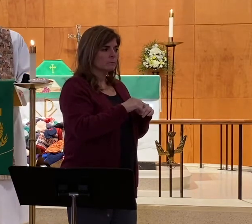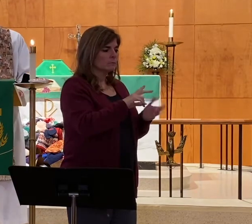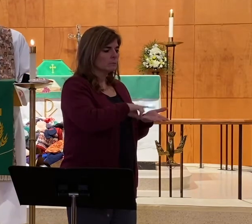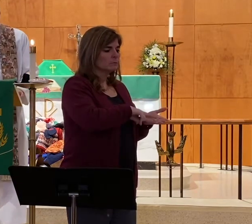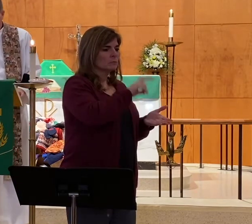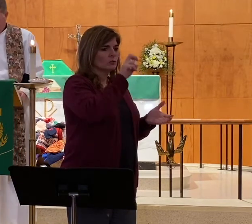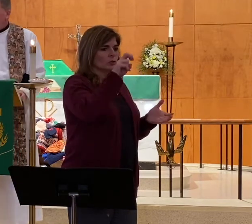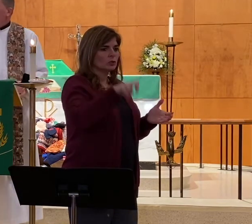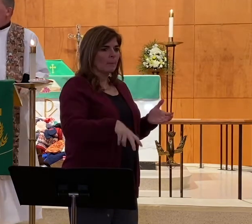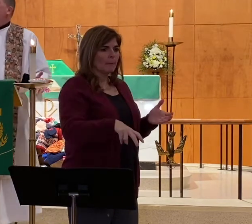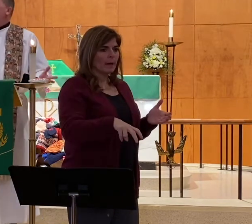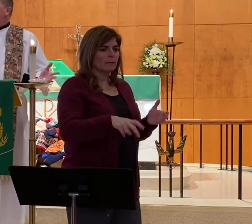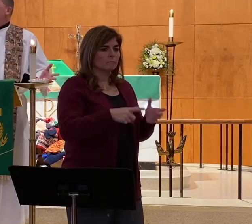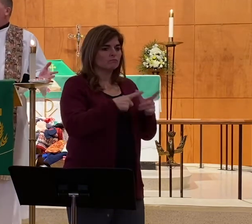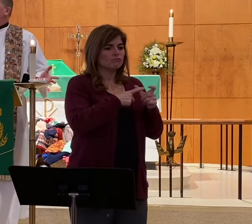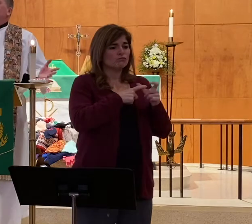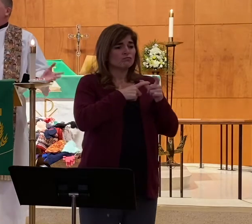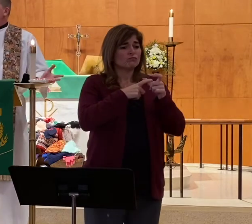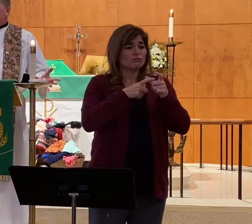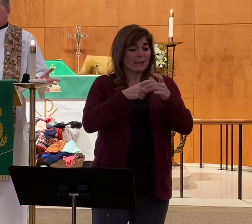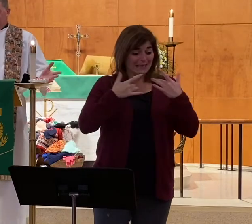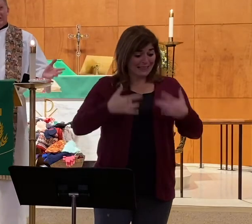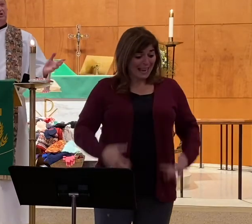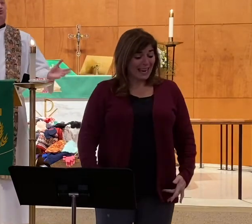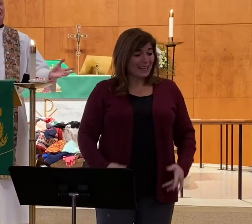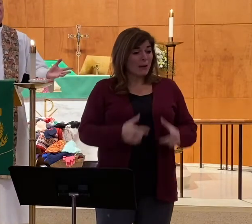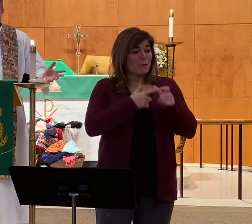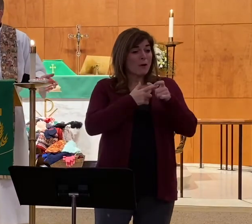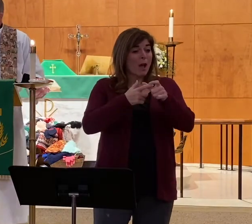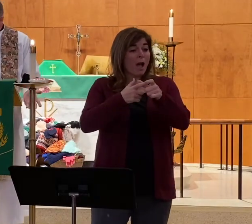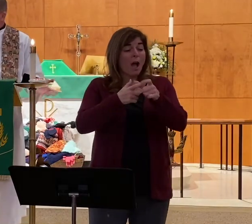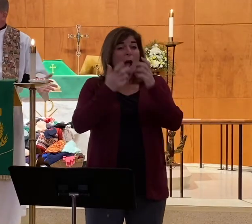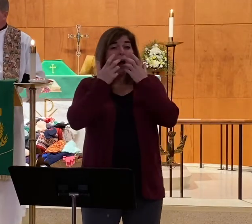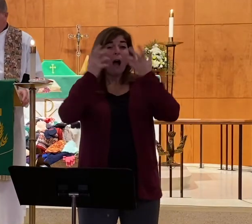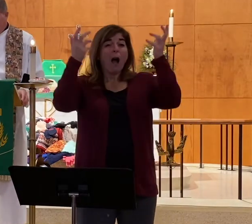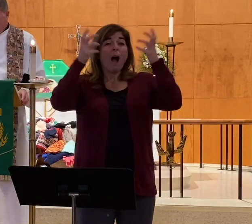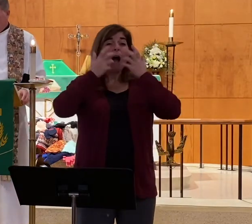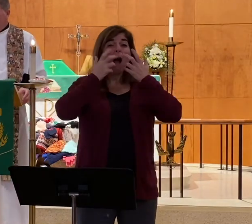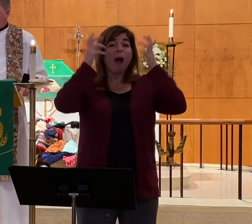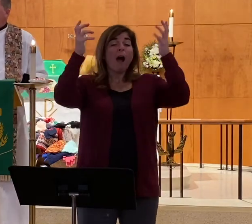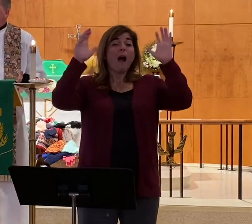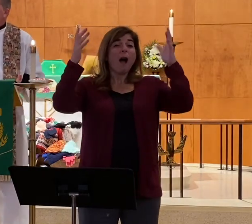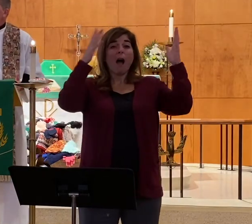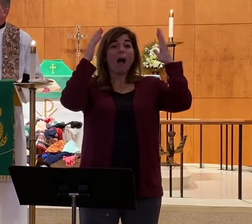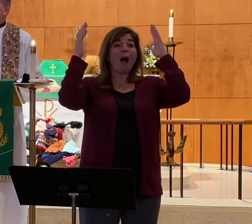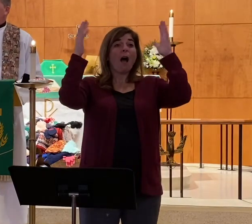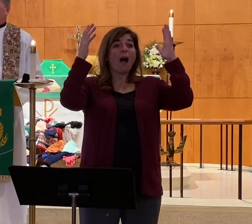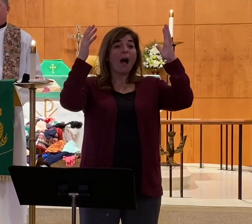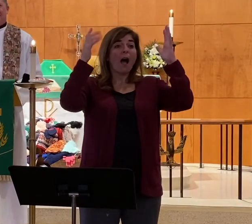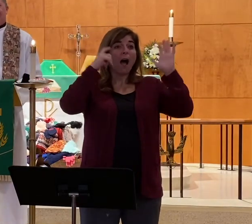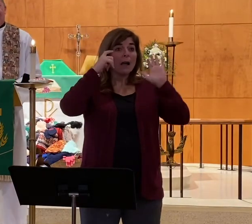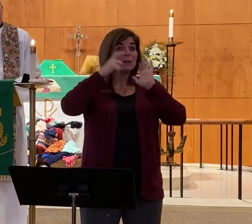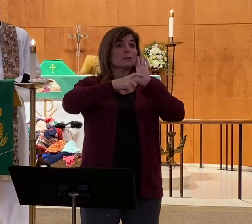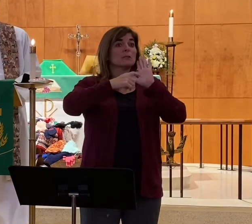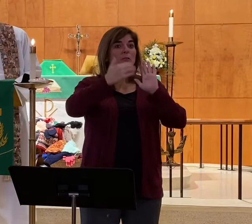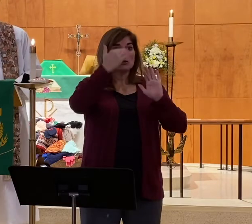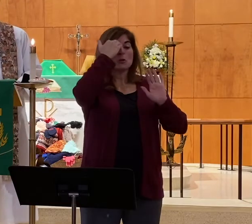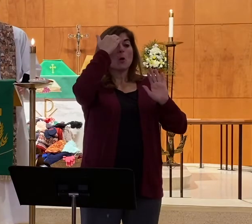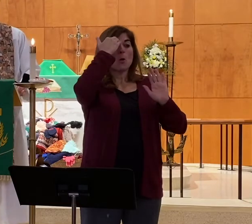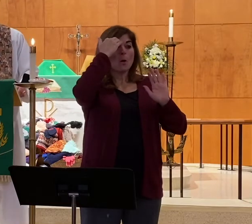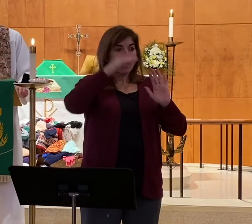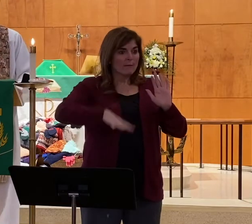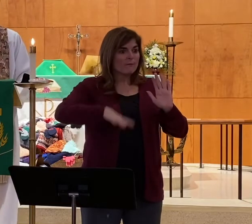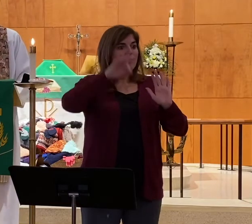out of his bathtub and run out of the house naked, shouting, "Eureka! Eureka! I found it! I found